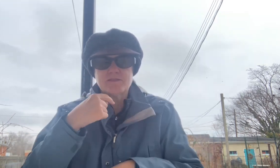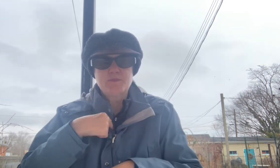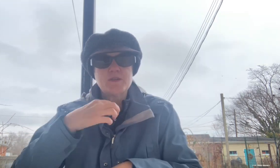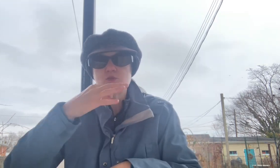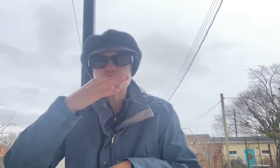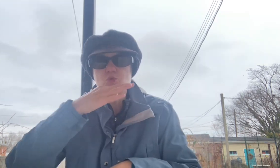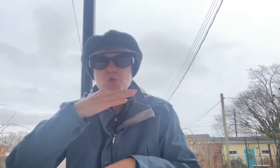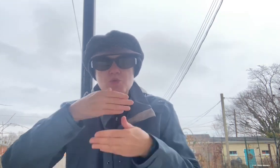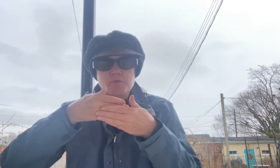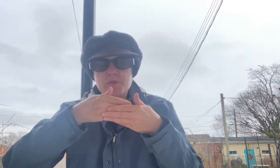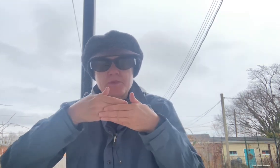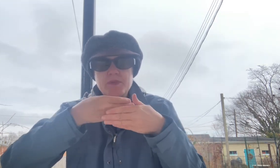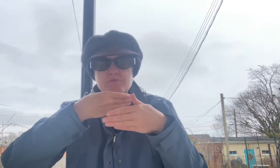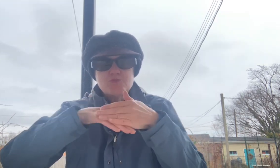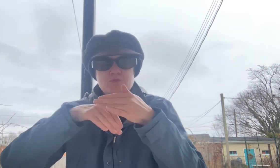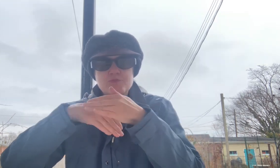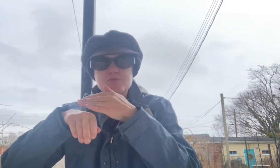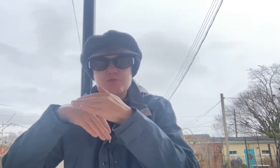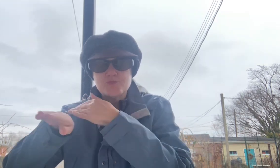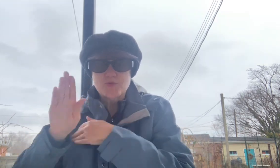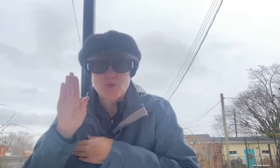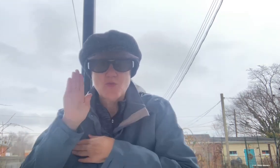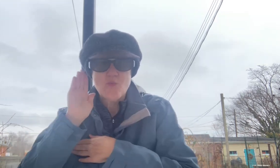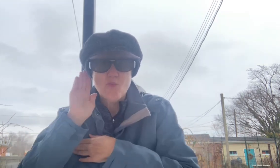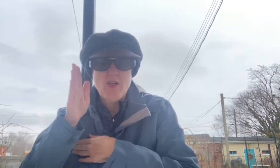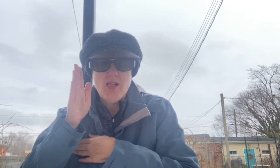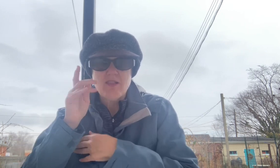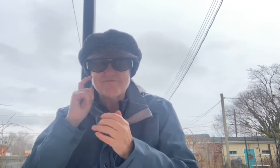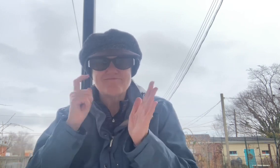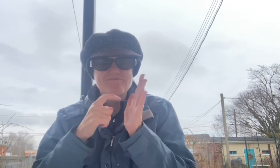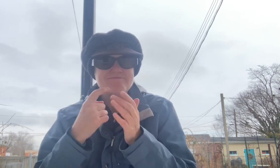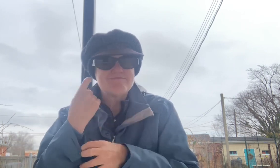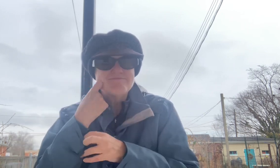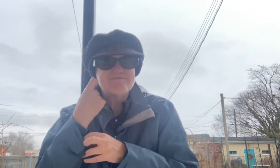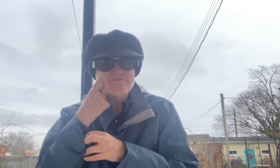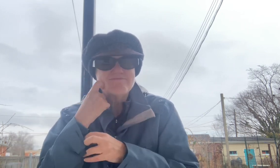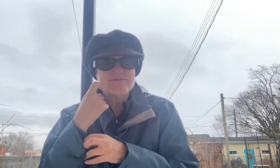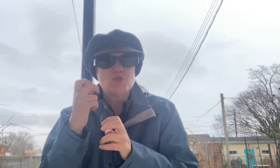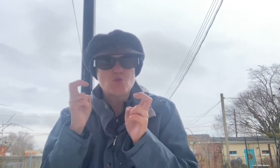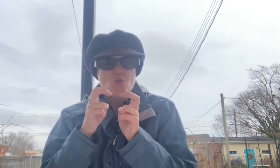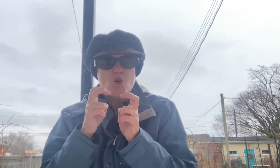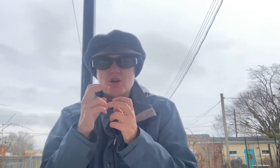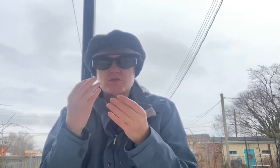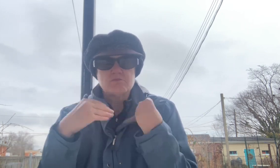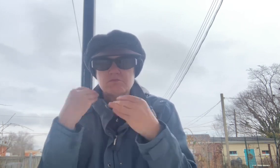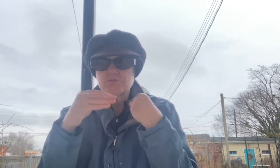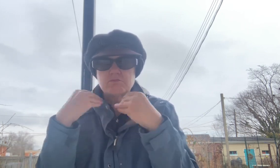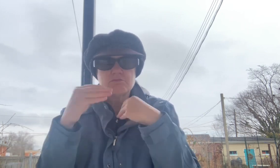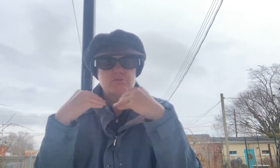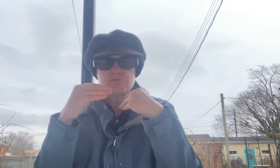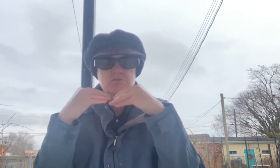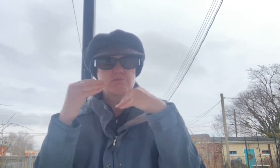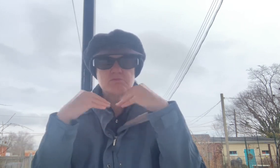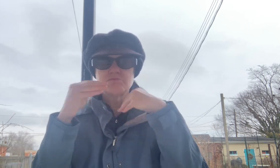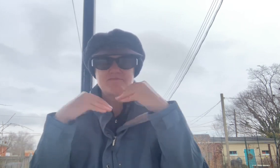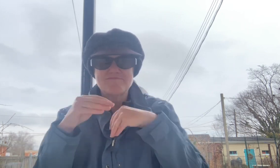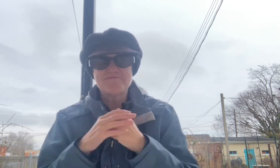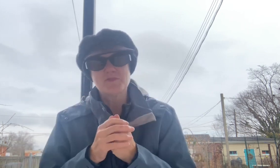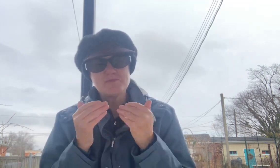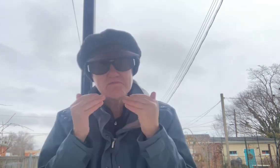And that tells me soon they're going to have their babies. I've noticed lately they've been extra hungry. So